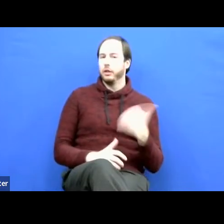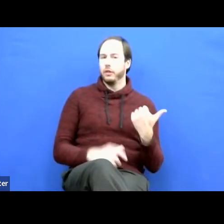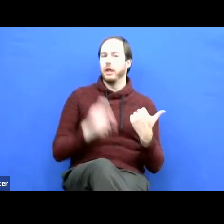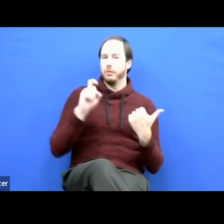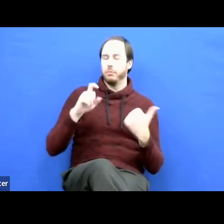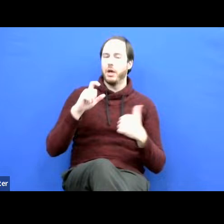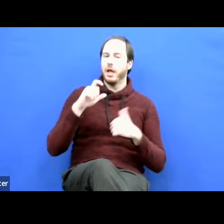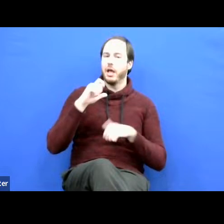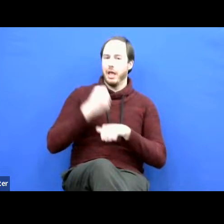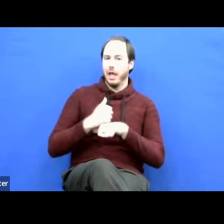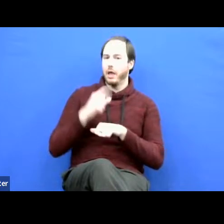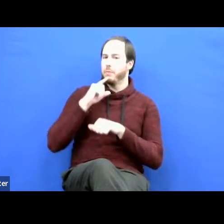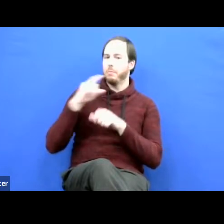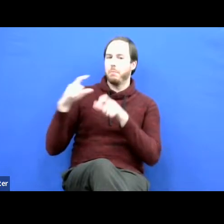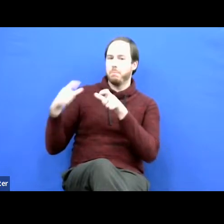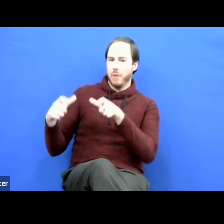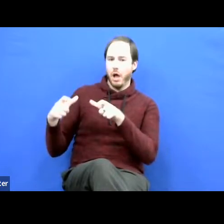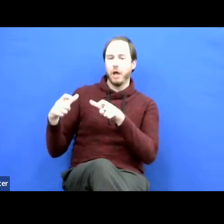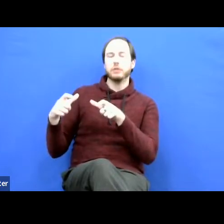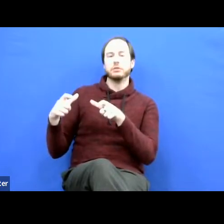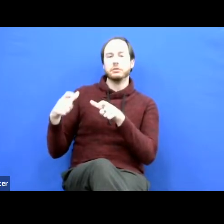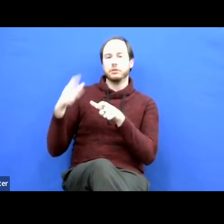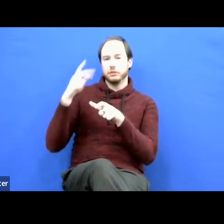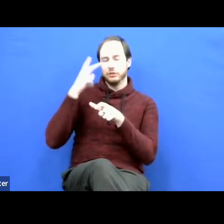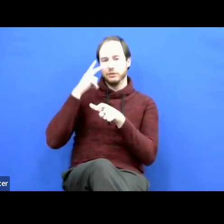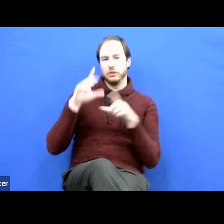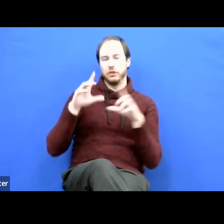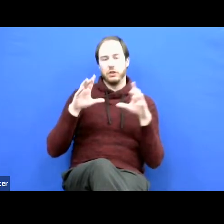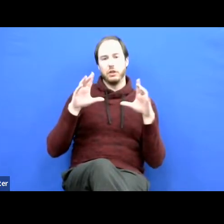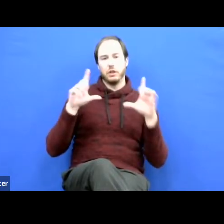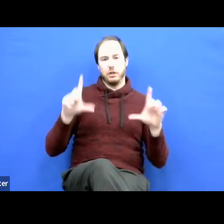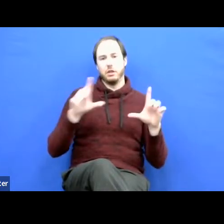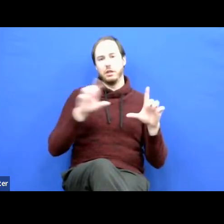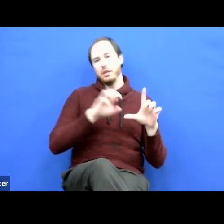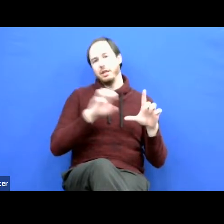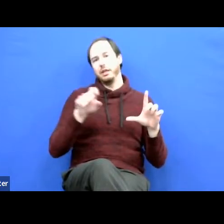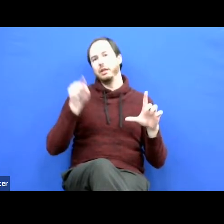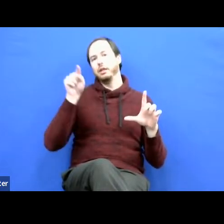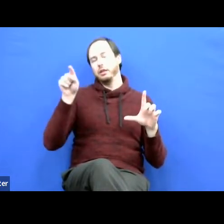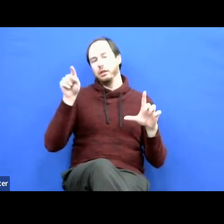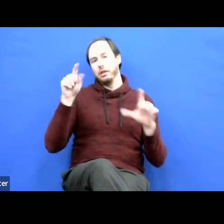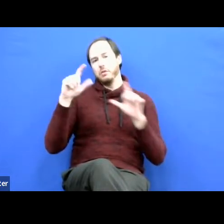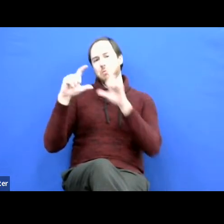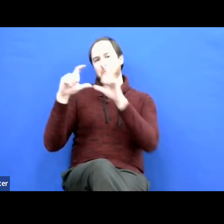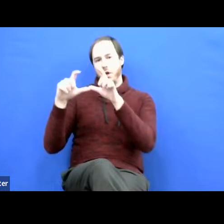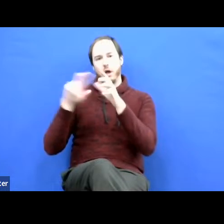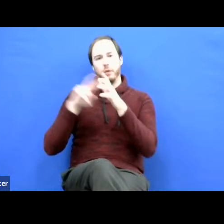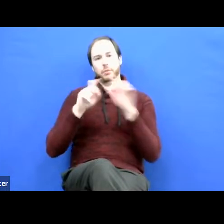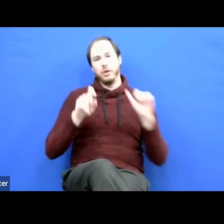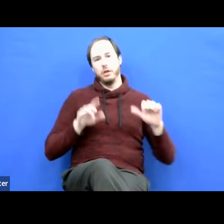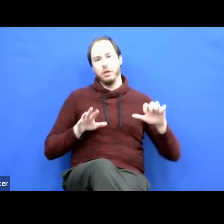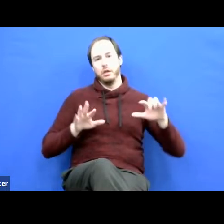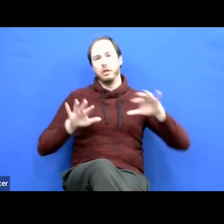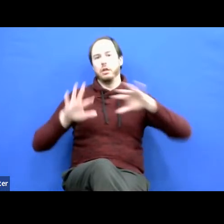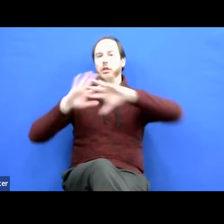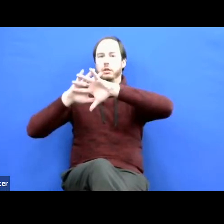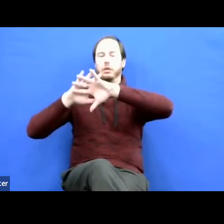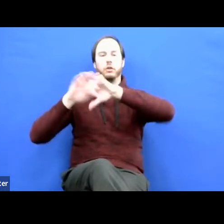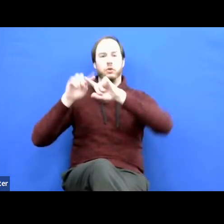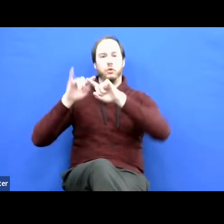large stormwater pond. That's what you see to the east side behind the 2 8 units. So they'll actually have to